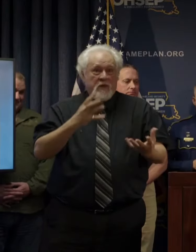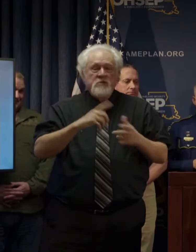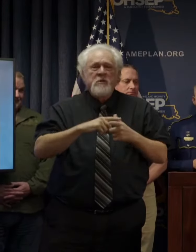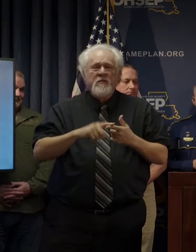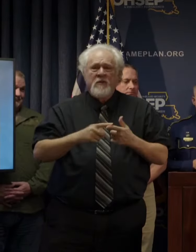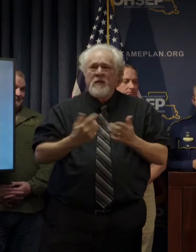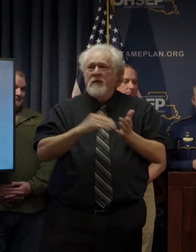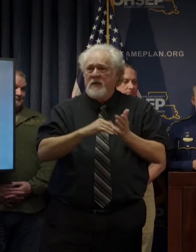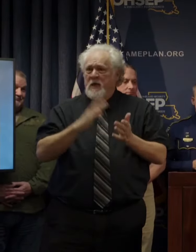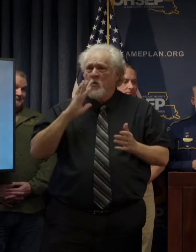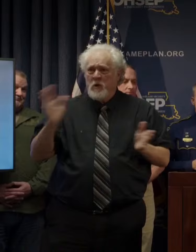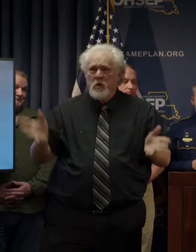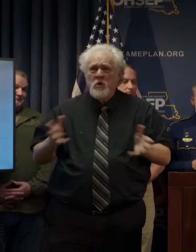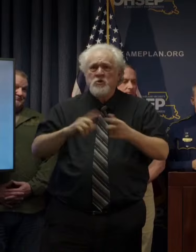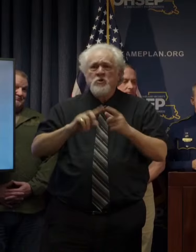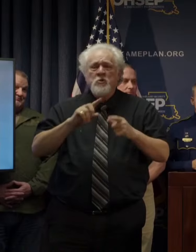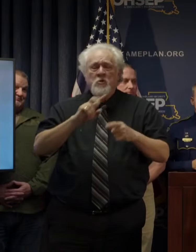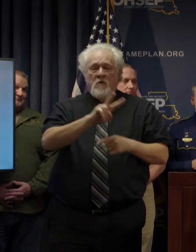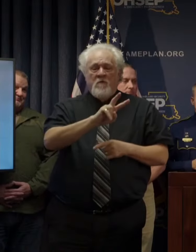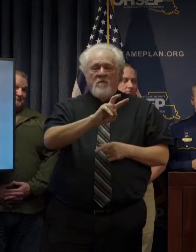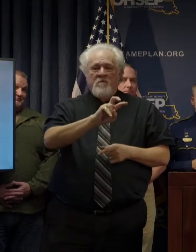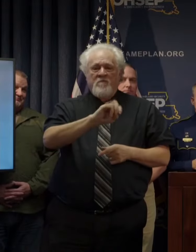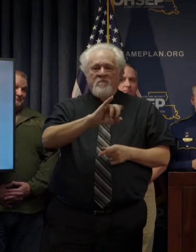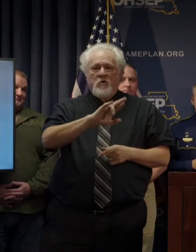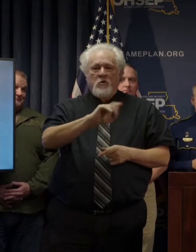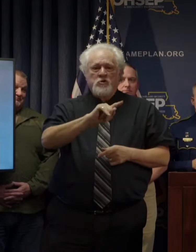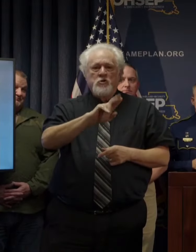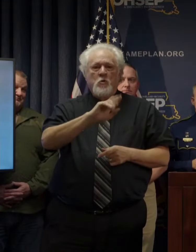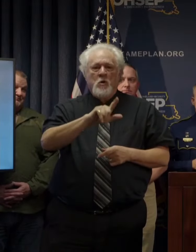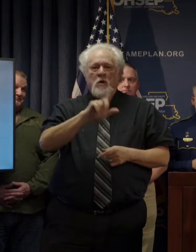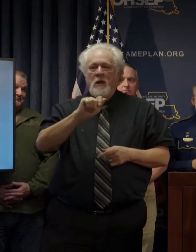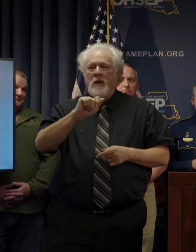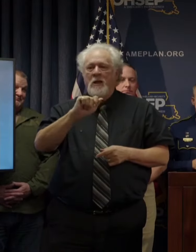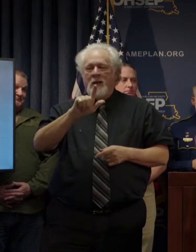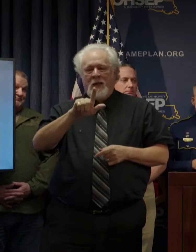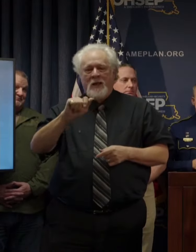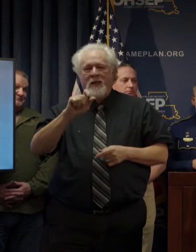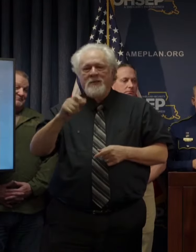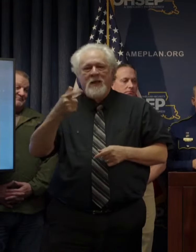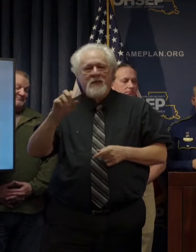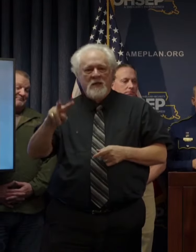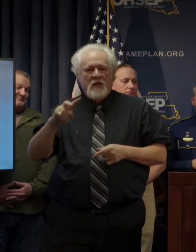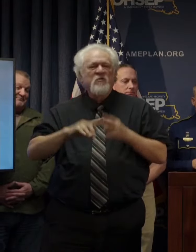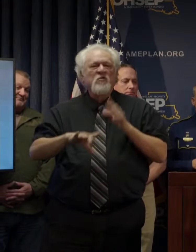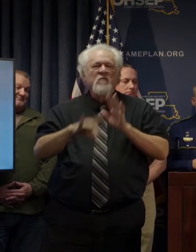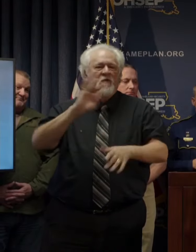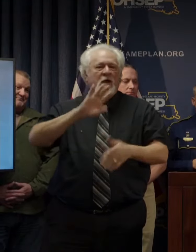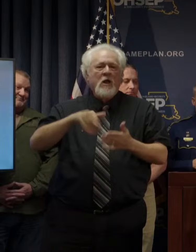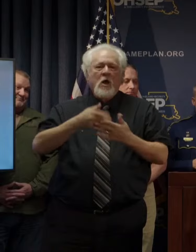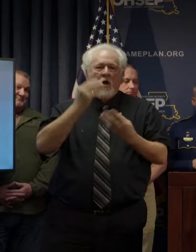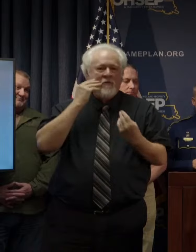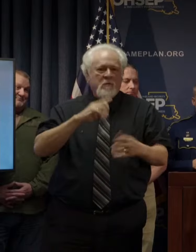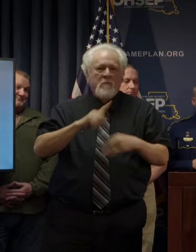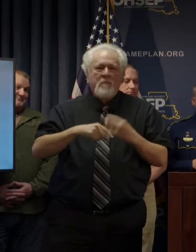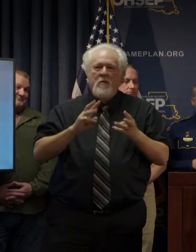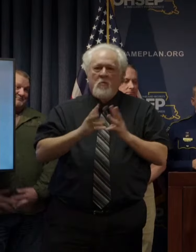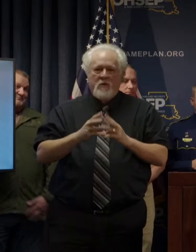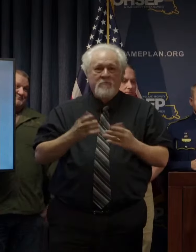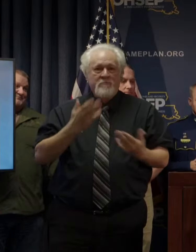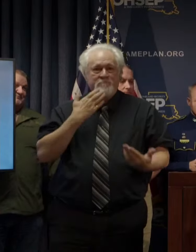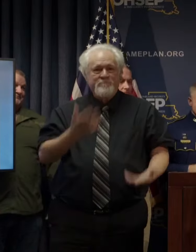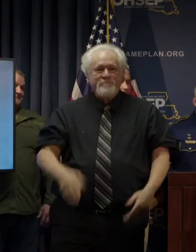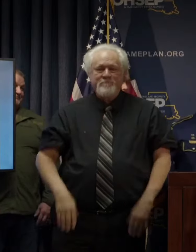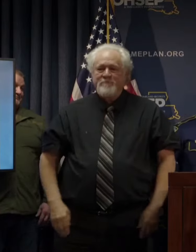again, we urge you to go to virtual.la.gov where you can find all of the information regarding this weather event. Thank you.